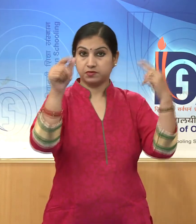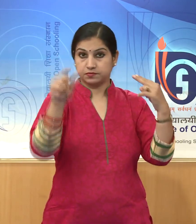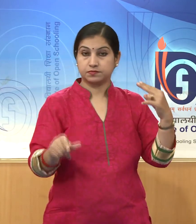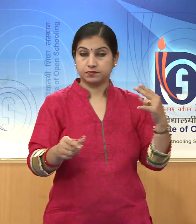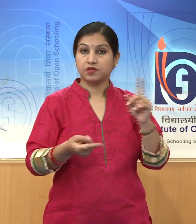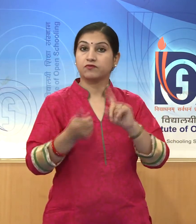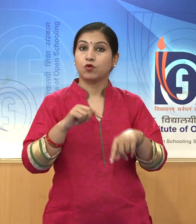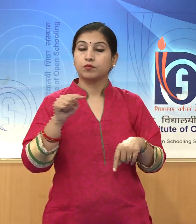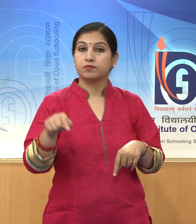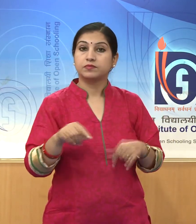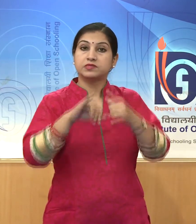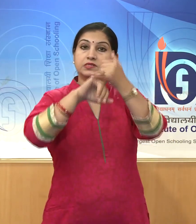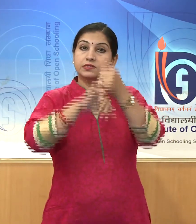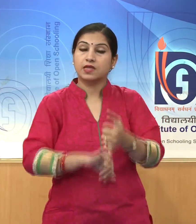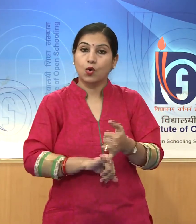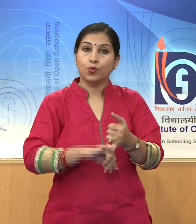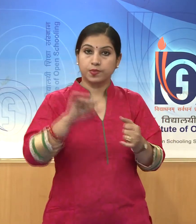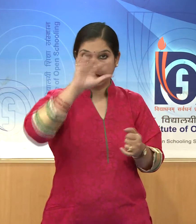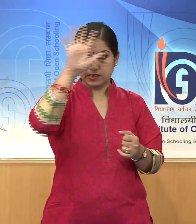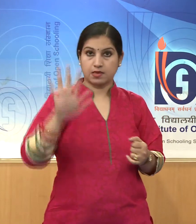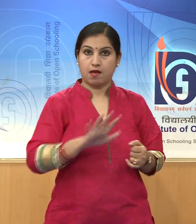artist from southern part of India.